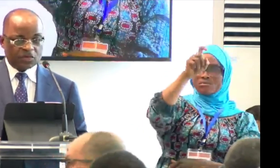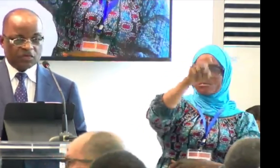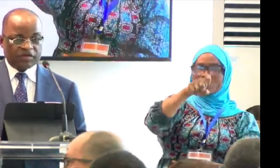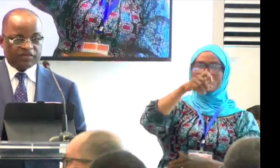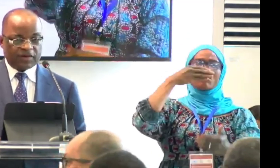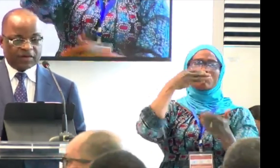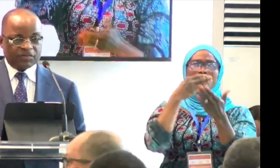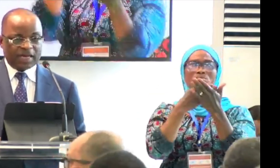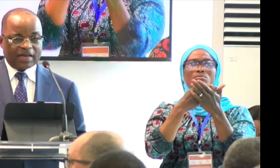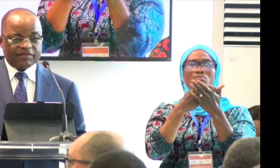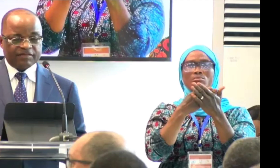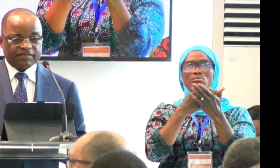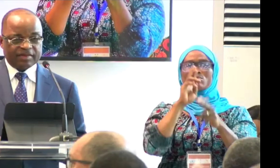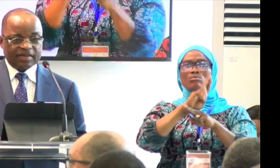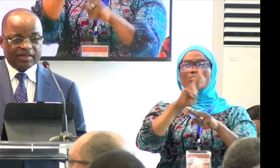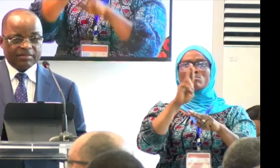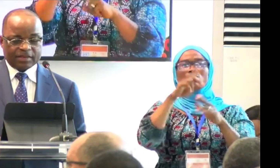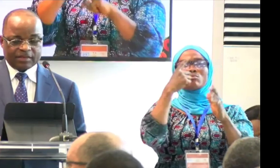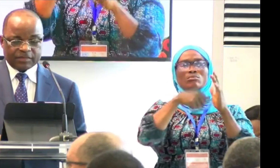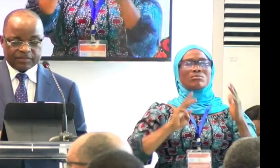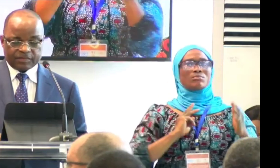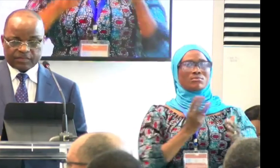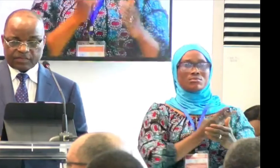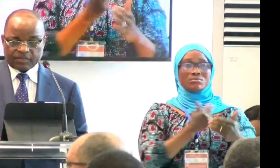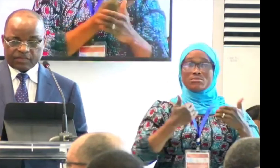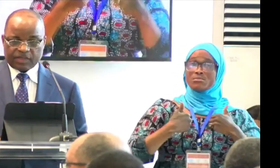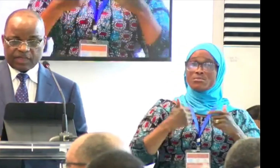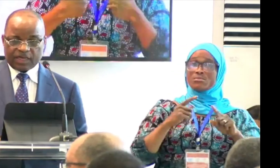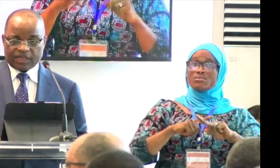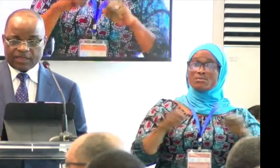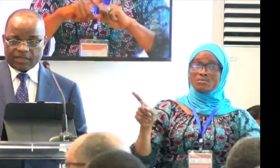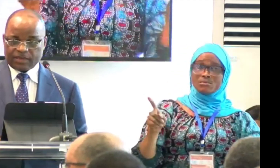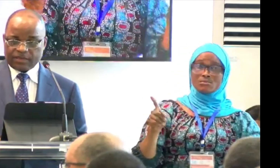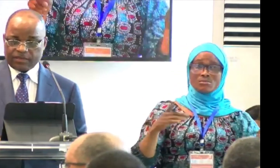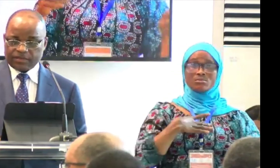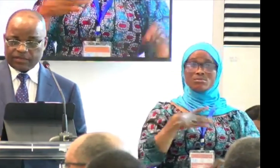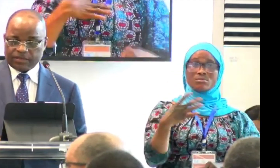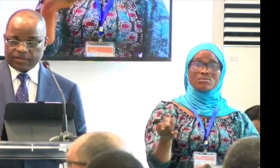good use of what we have. But like